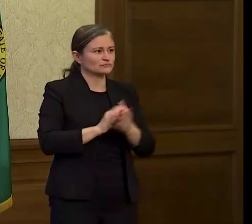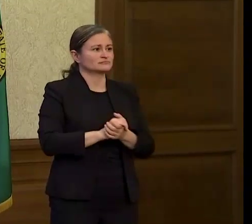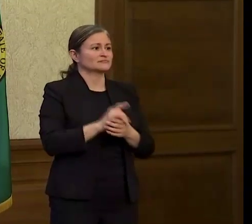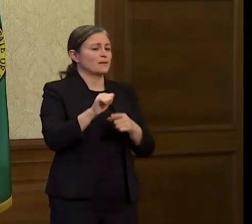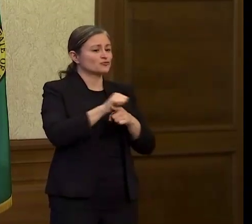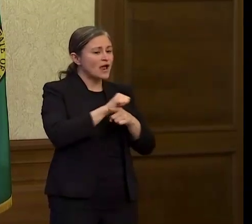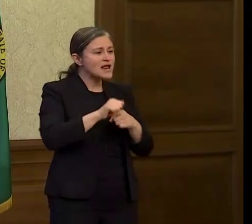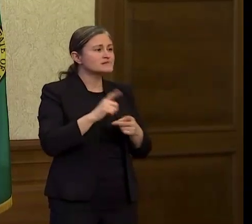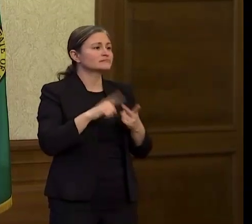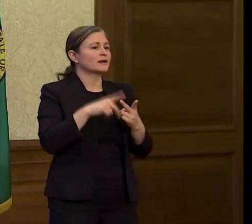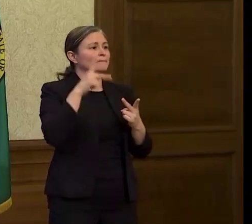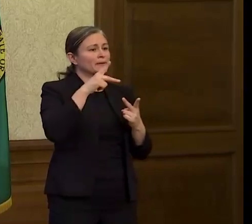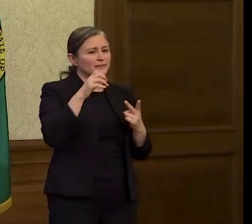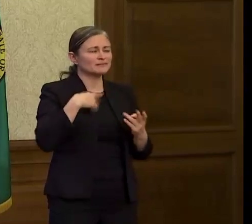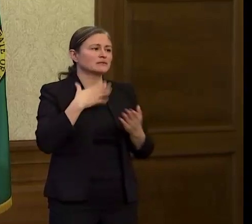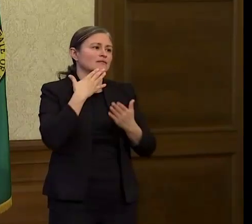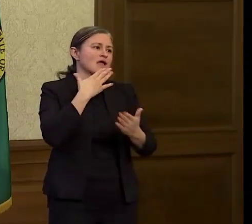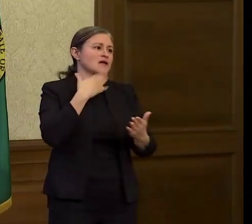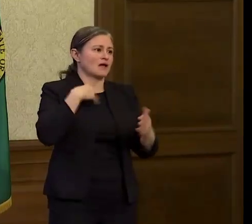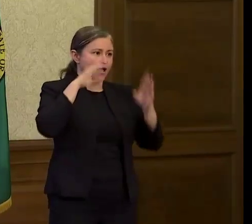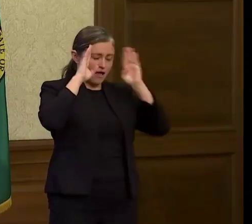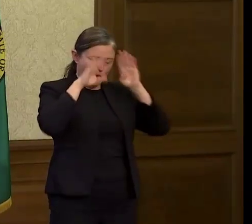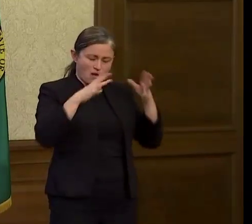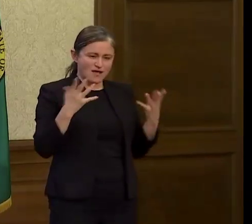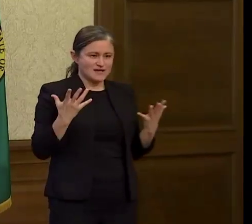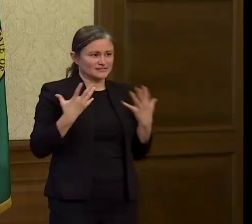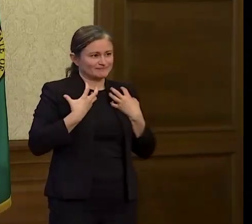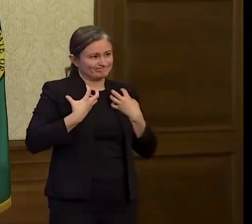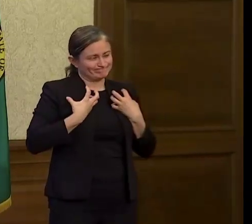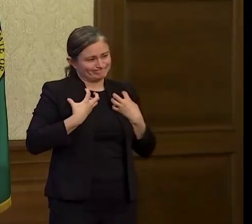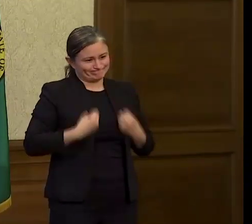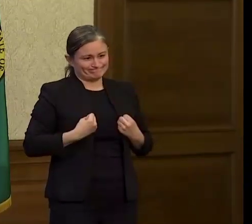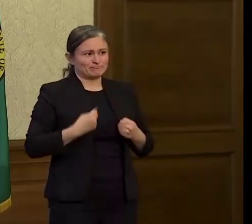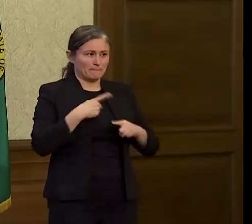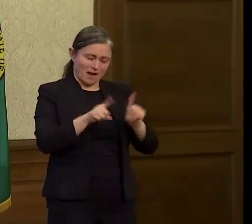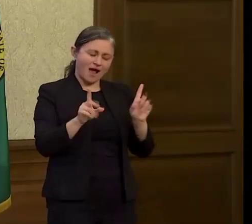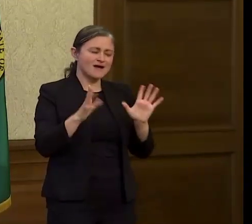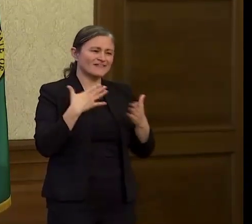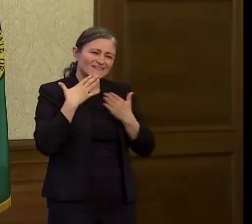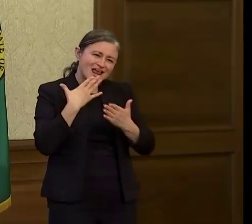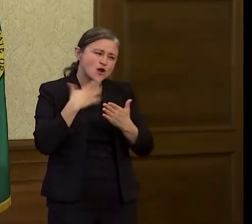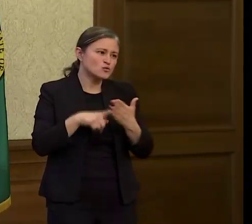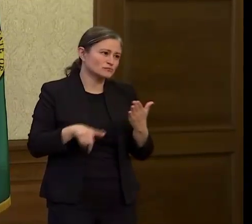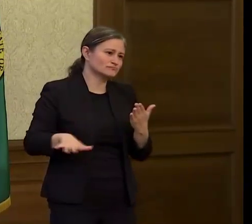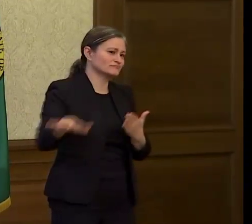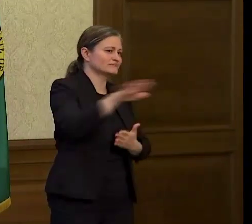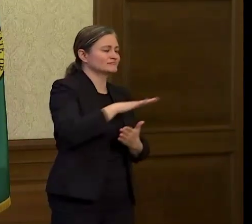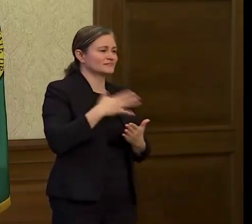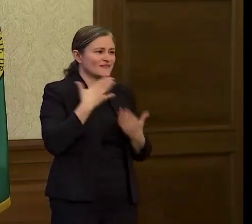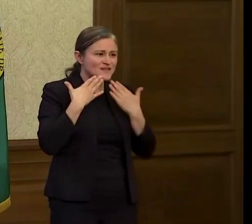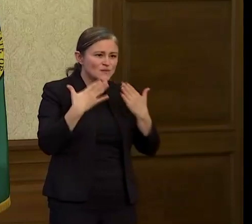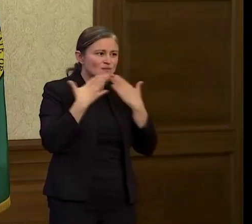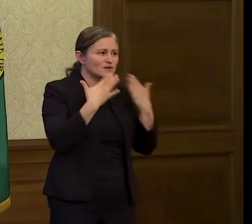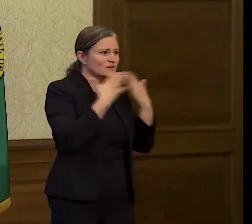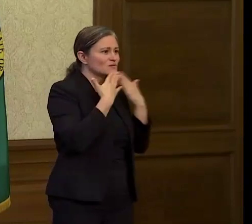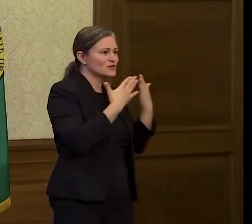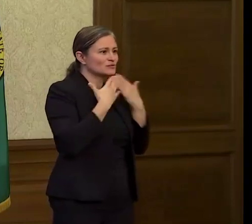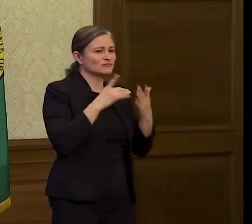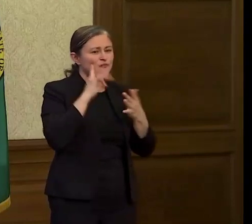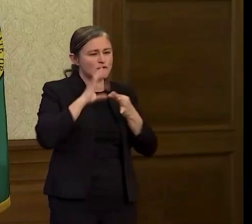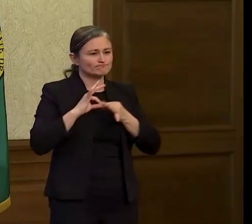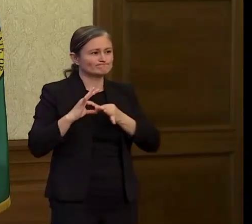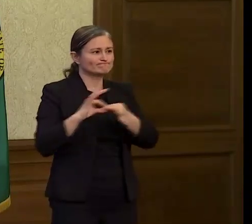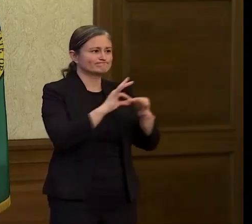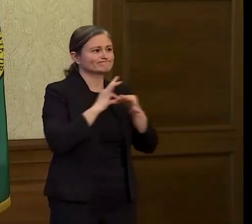inconvenience and painful, but it was necessary to save lives. I want to thank people's cooperation in that regard.